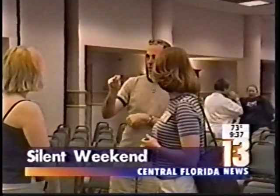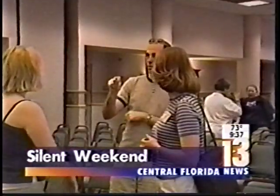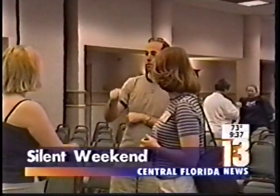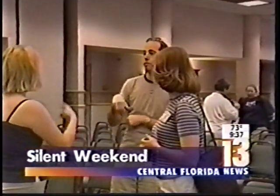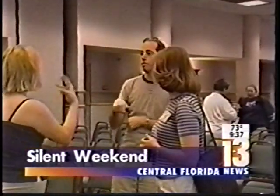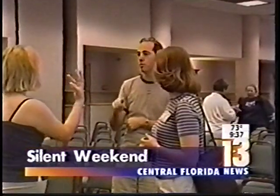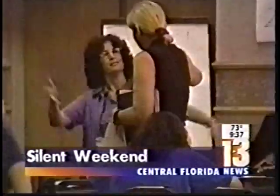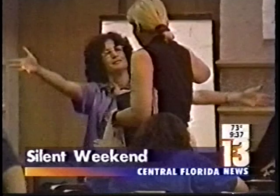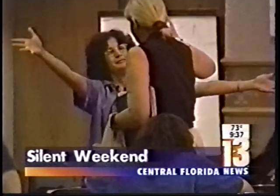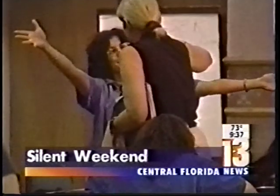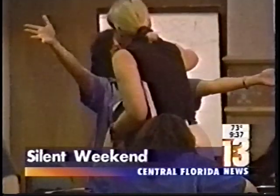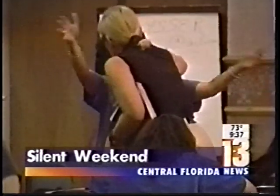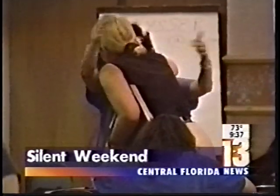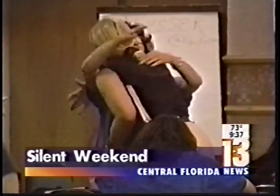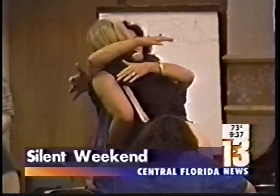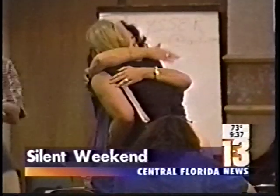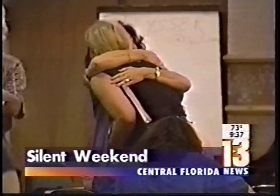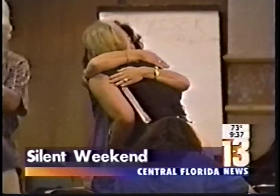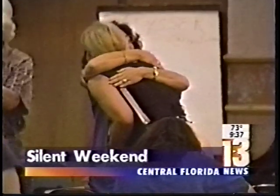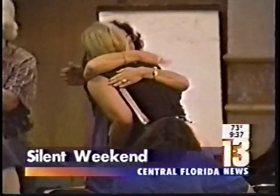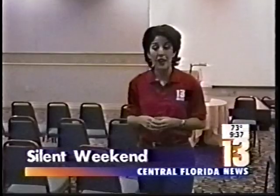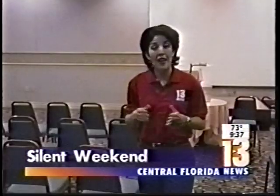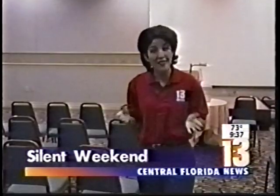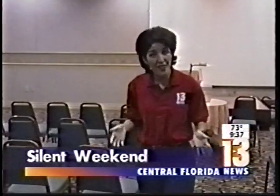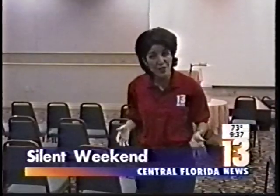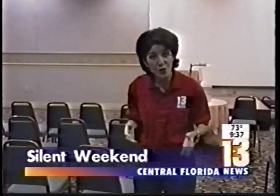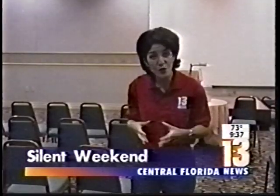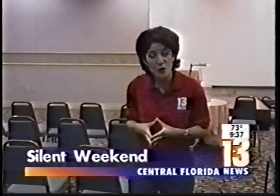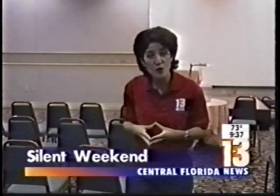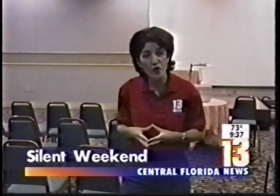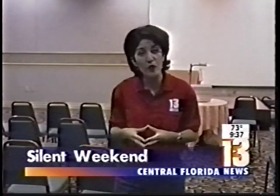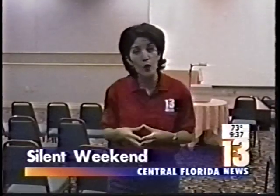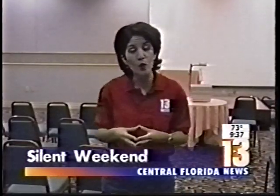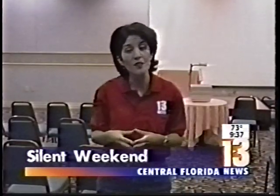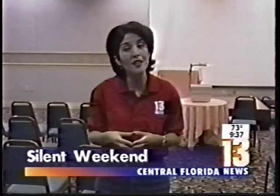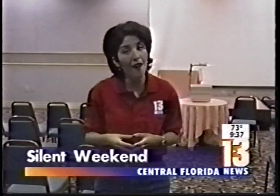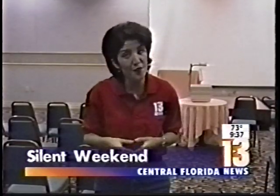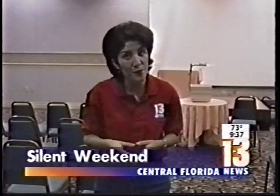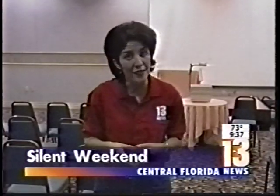so well, they're coming back next year. And that's good news for the local economy.